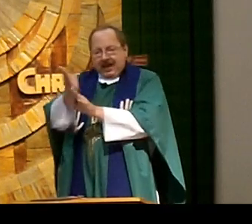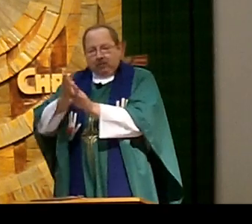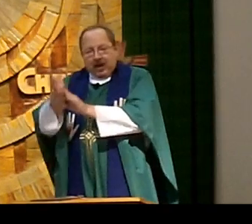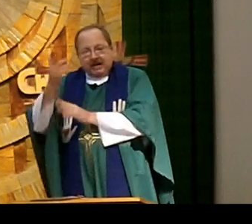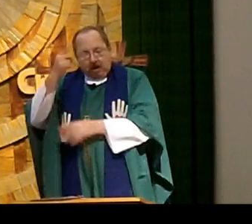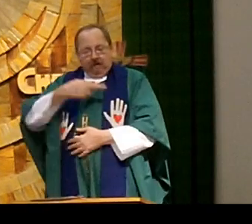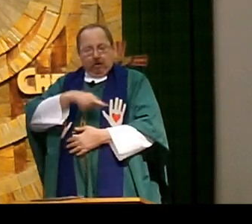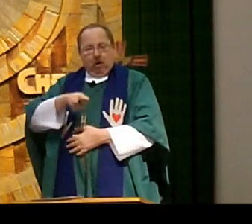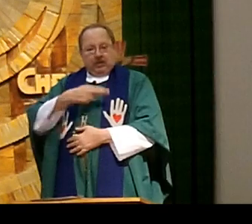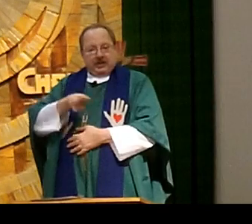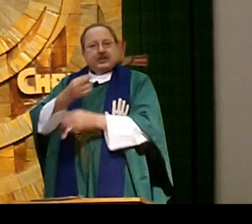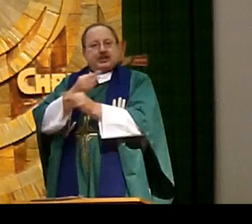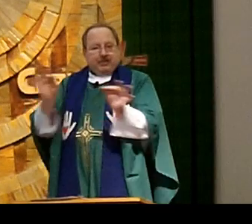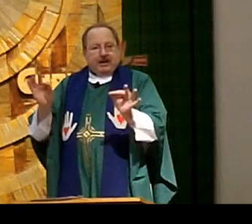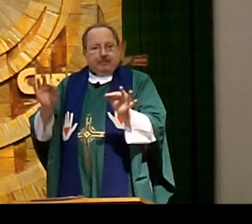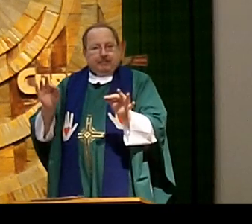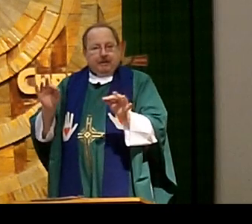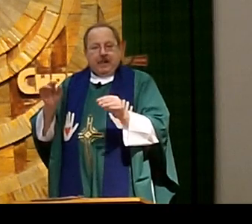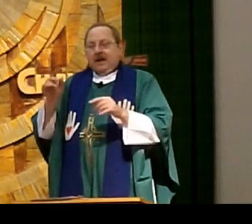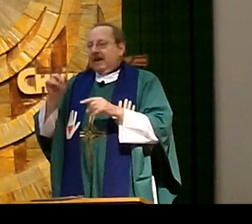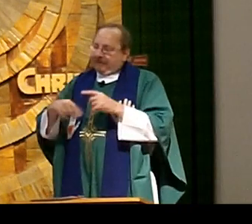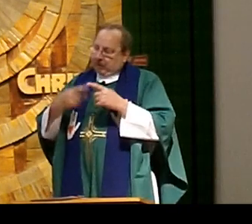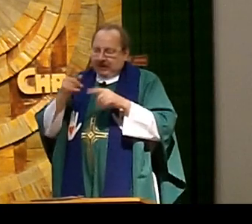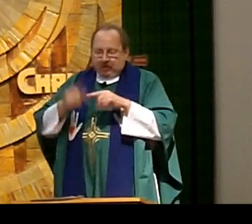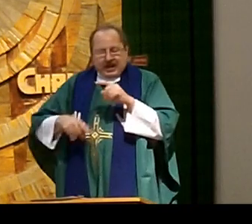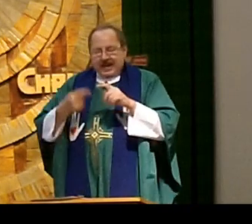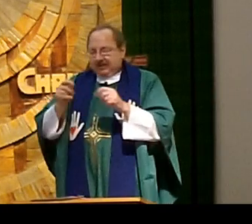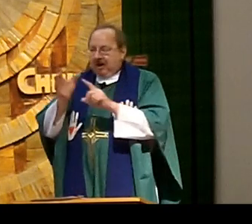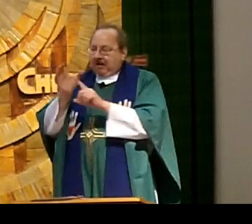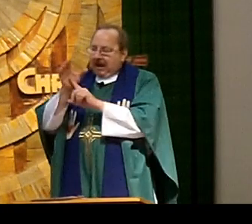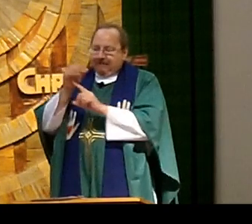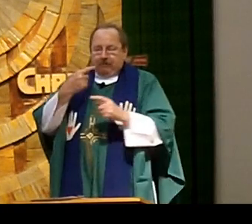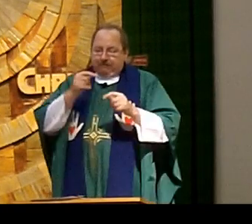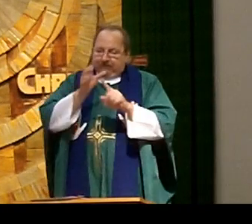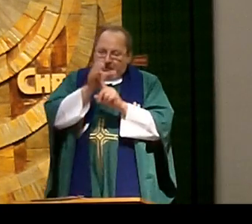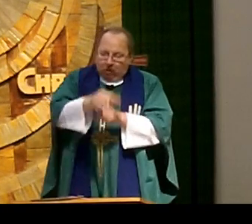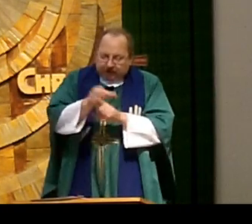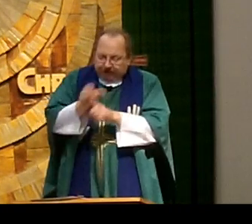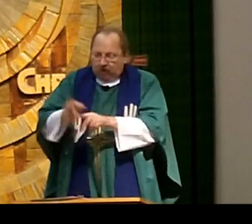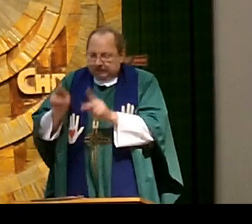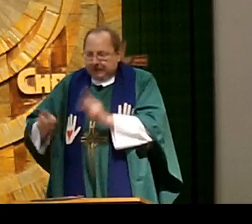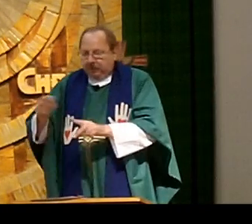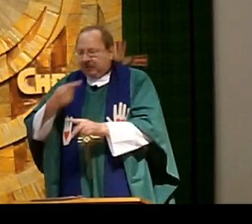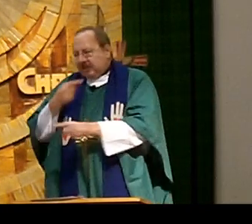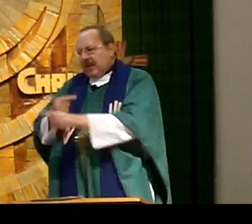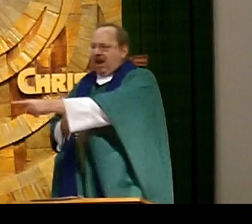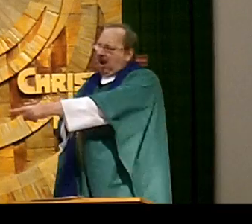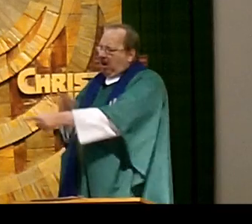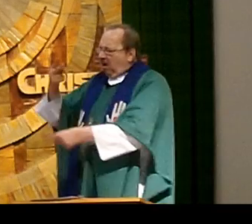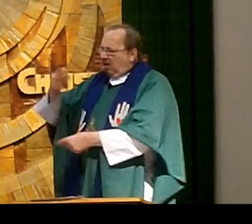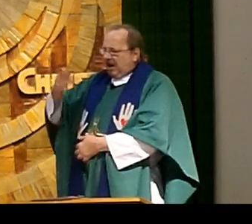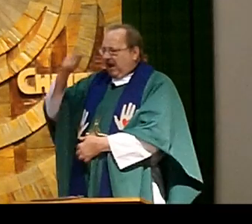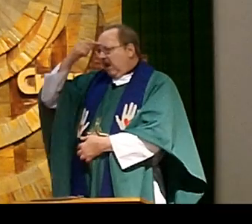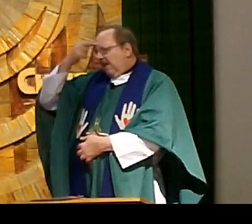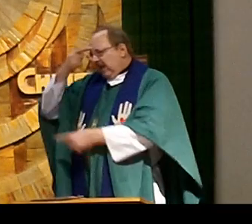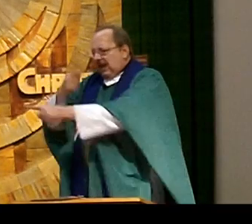that right for religious freedom. You can't force people to say, oh, the